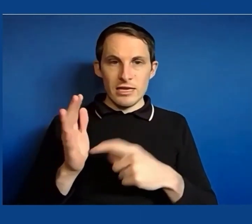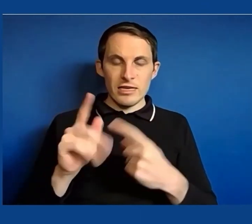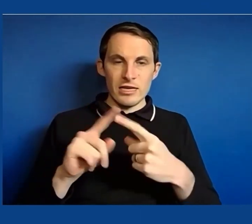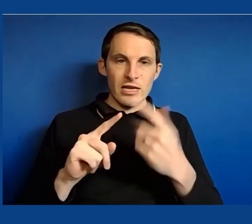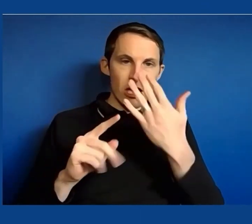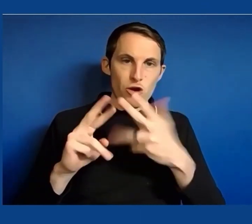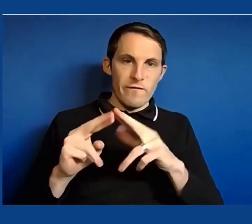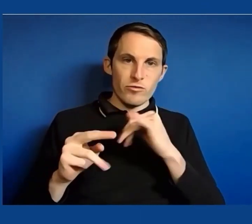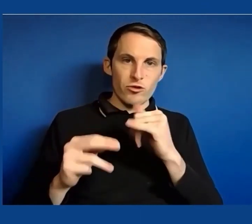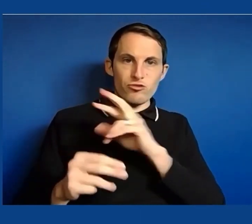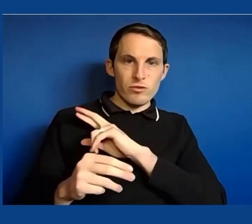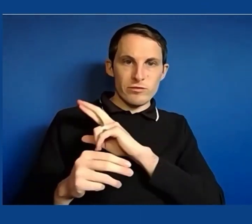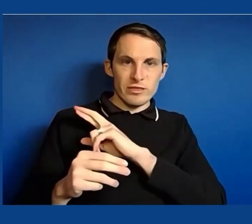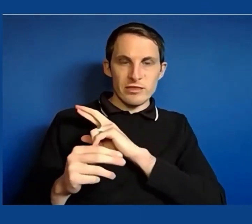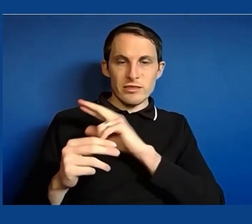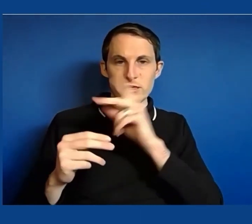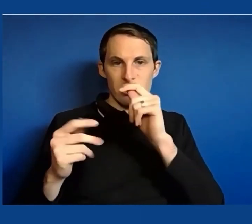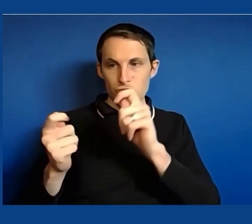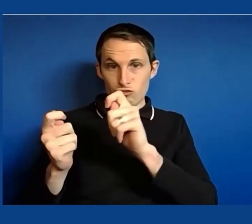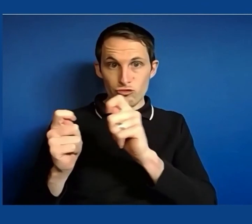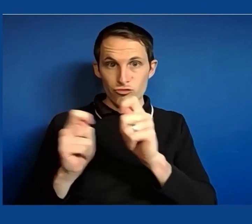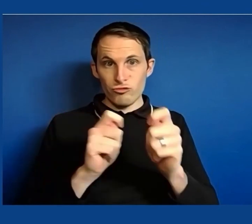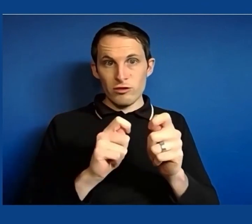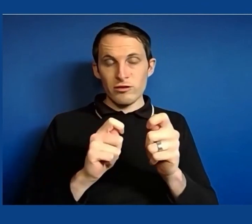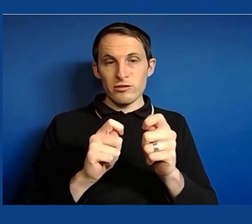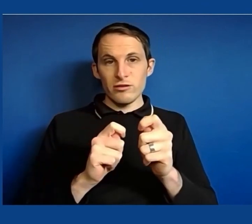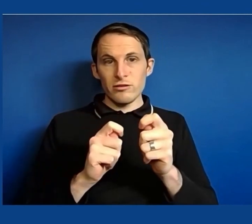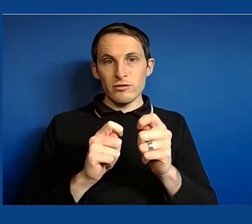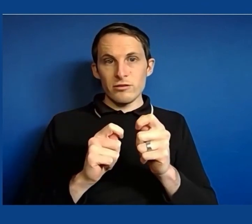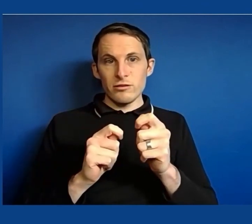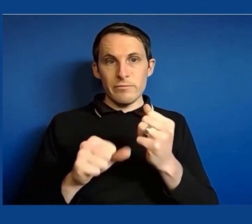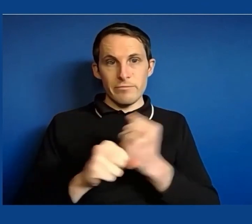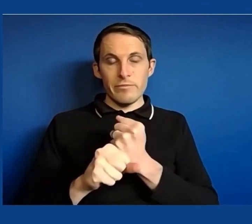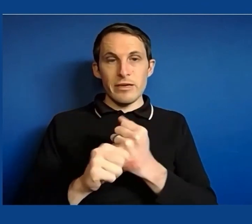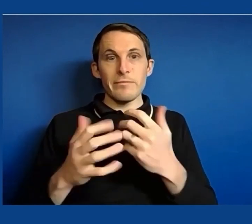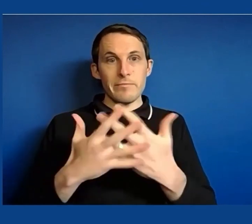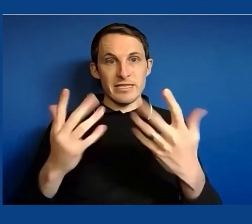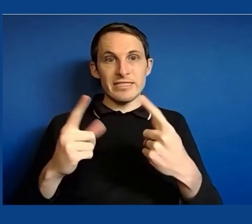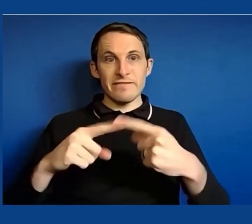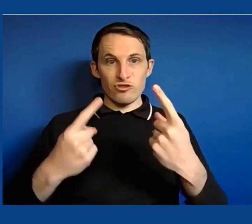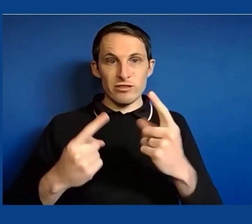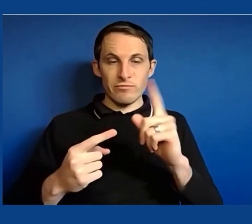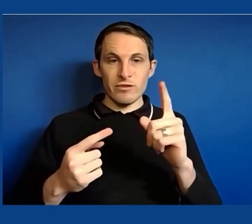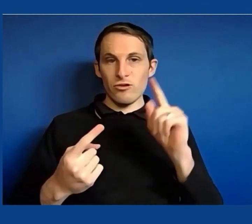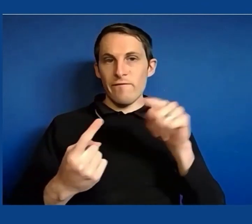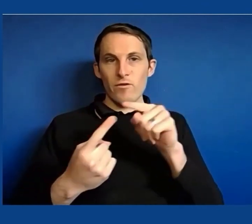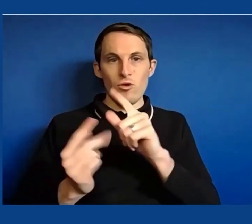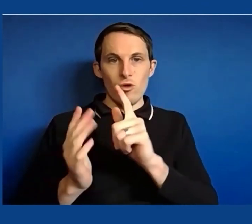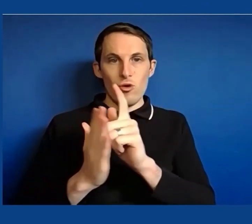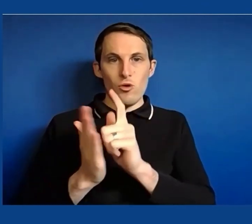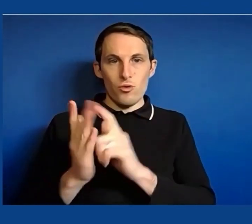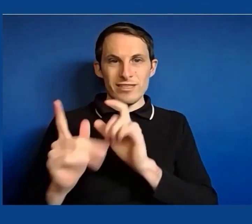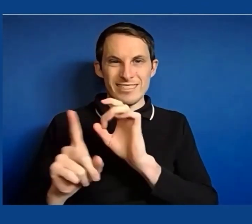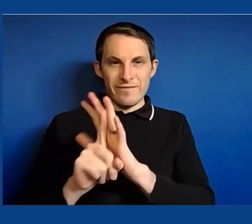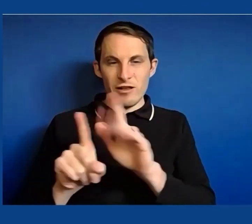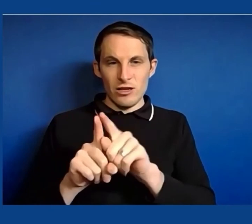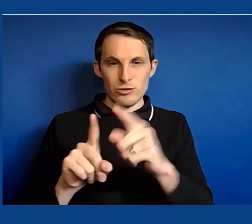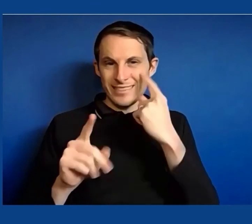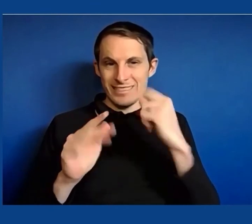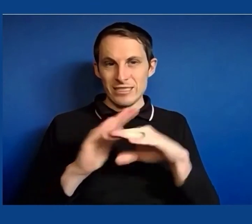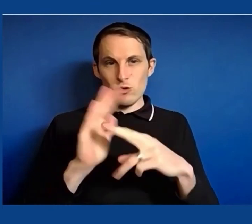could really make some huge differences. But overall, the law in itself, we can just see the Northern Territory had